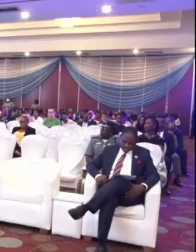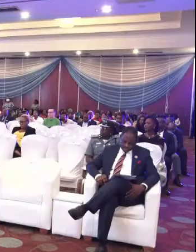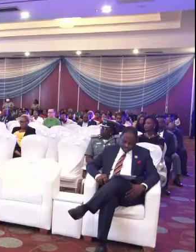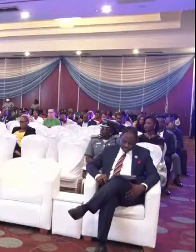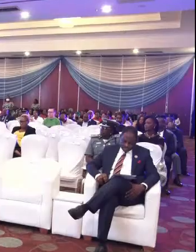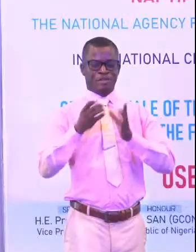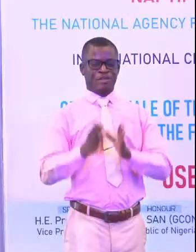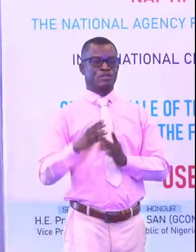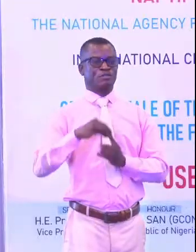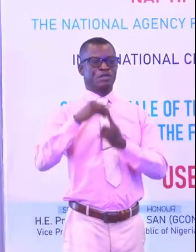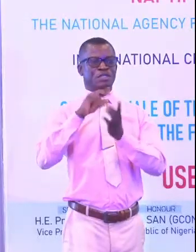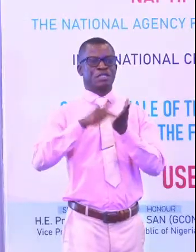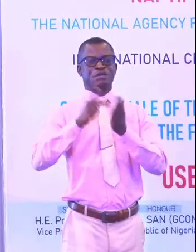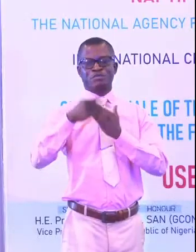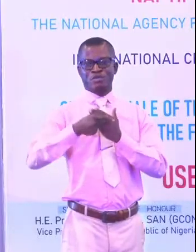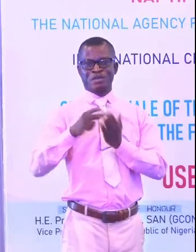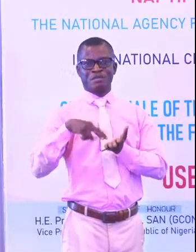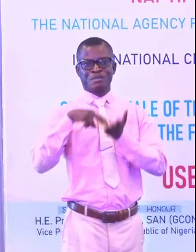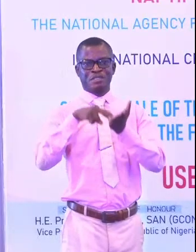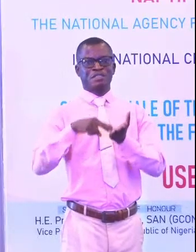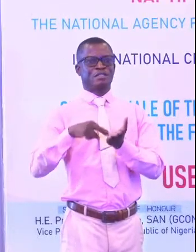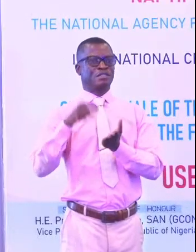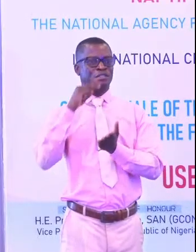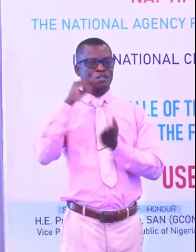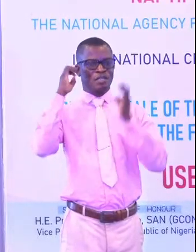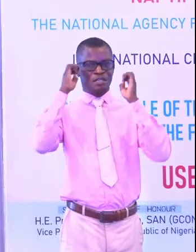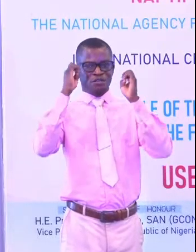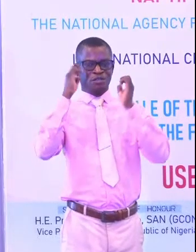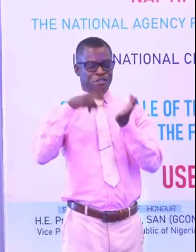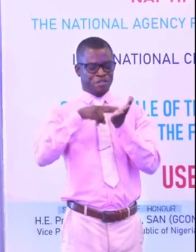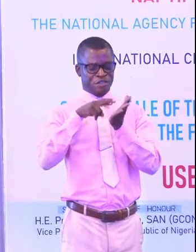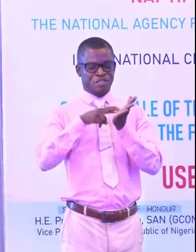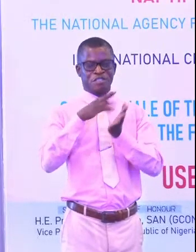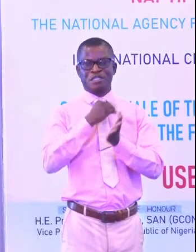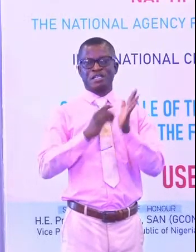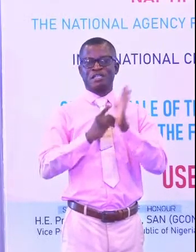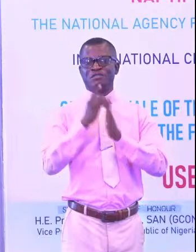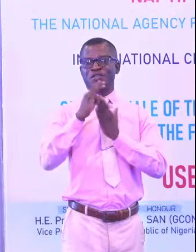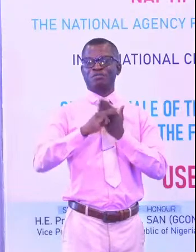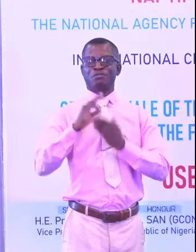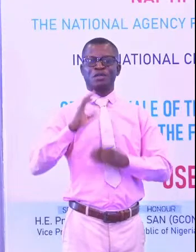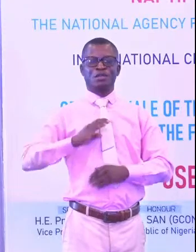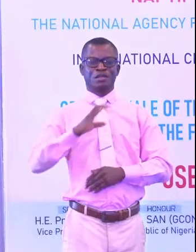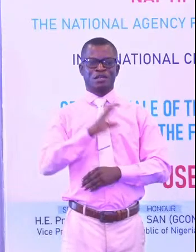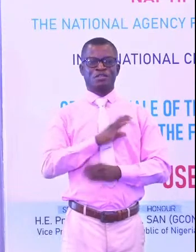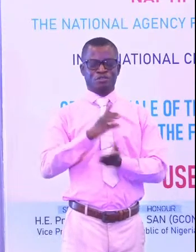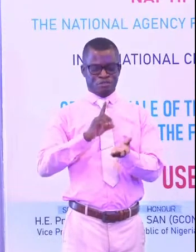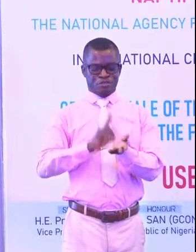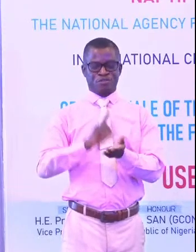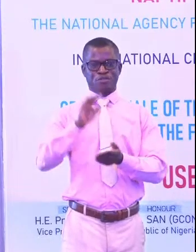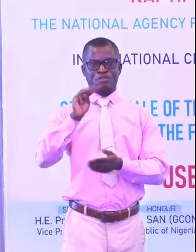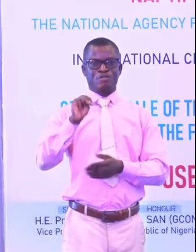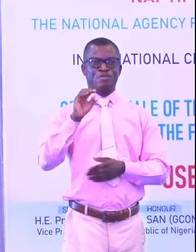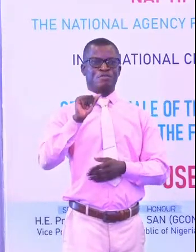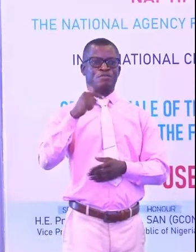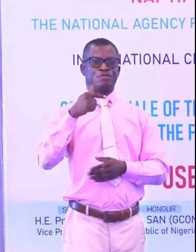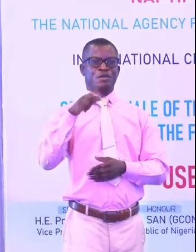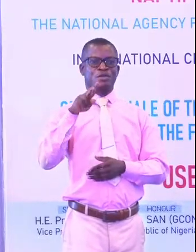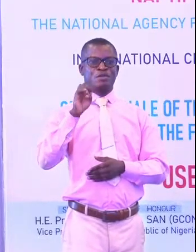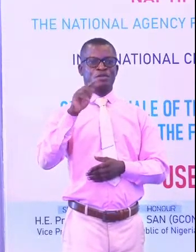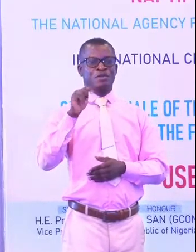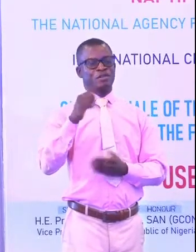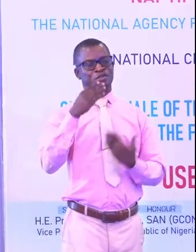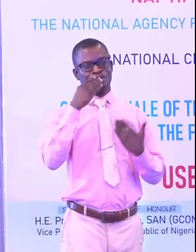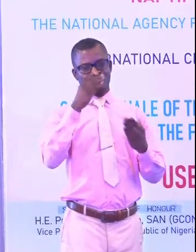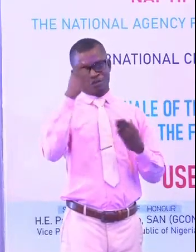Director Special Program representing the Nigerian Educational Research and Development Council is Dr. Margaret Lawani. Thank you